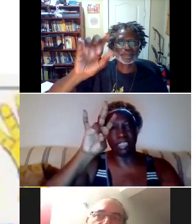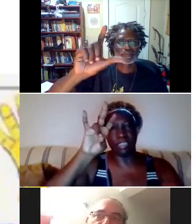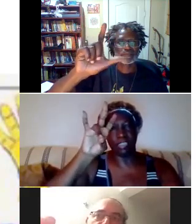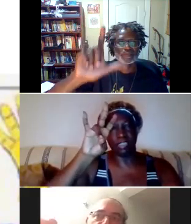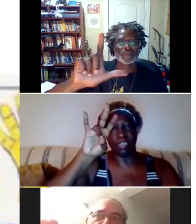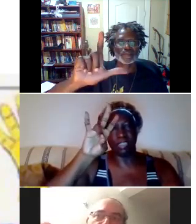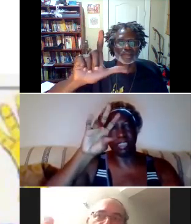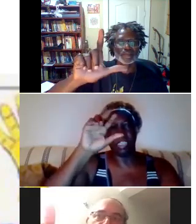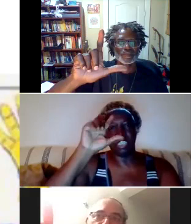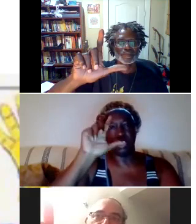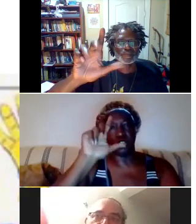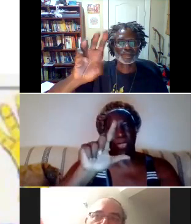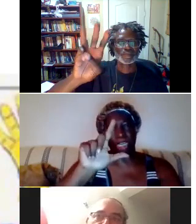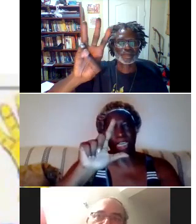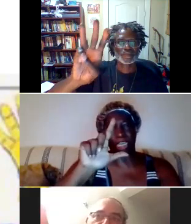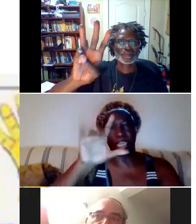27,